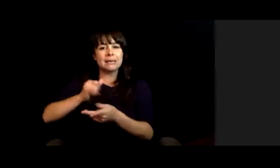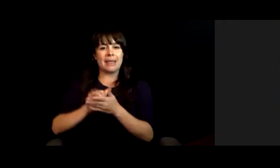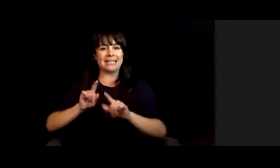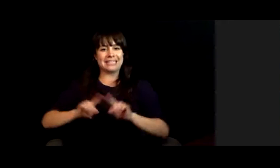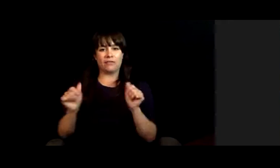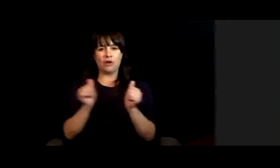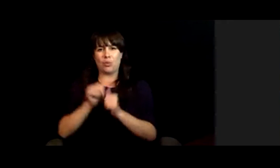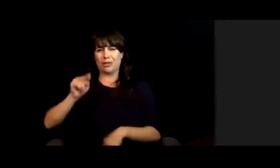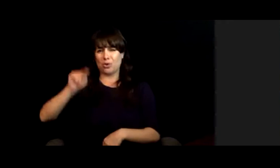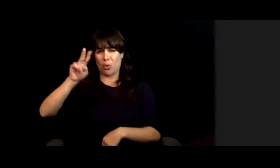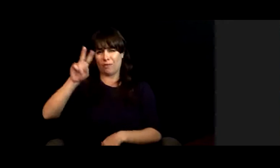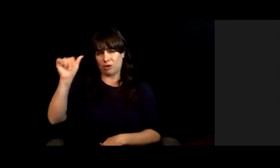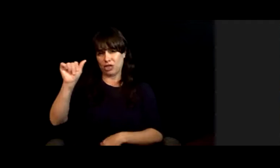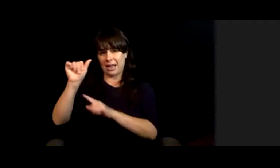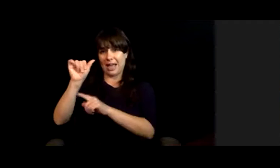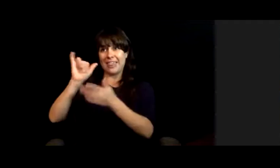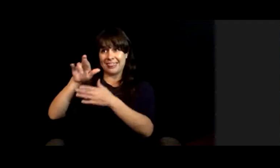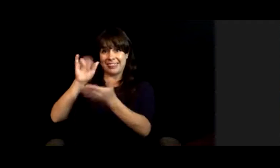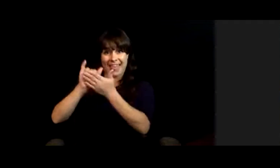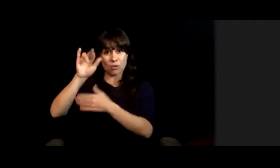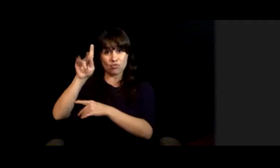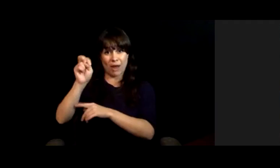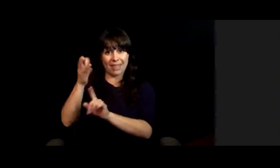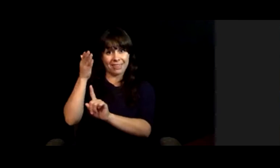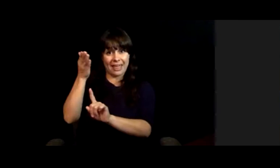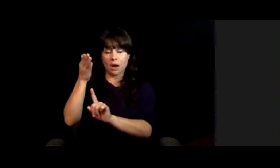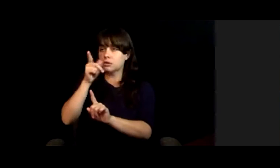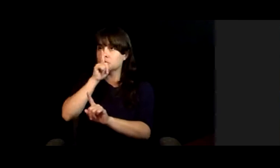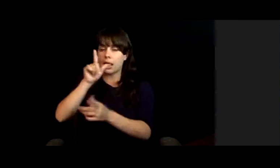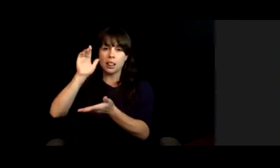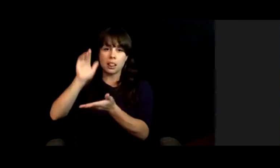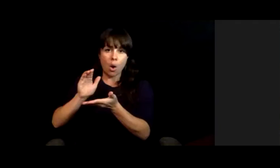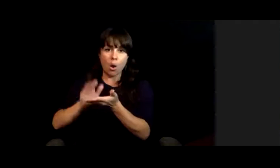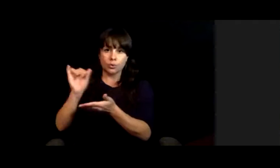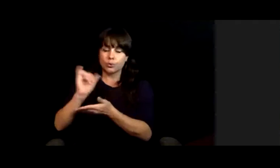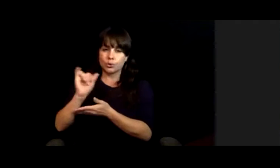rate. And in fact, the Northern Virginia rate's too low; it needs to come up. So we're working on that.